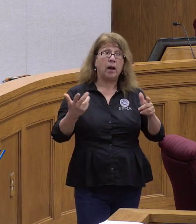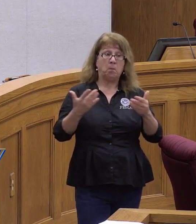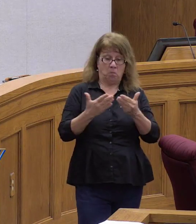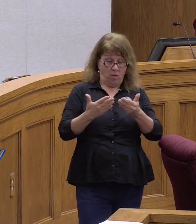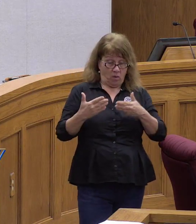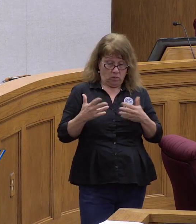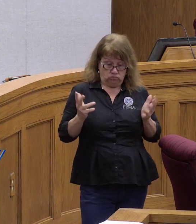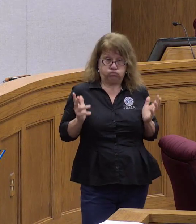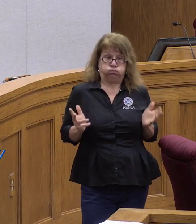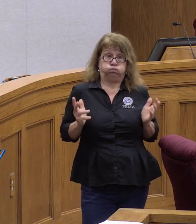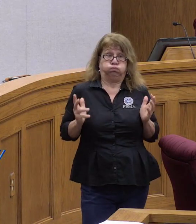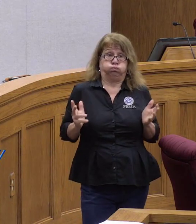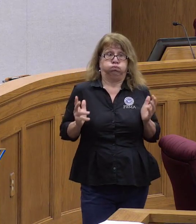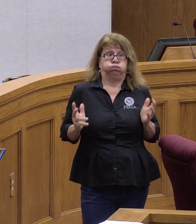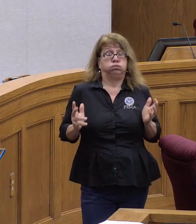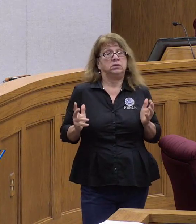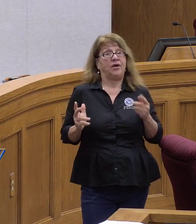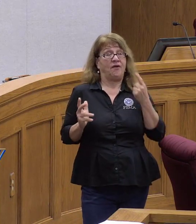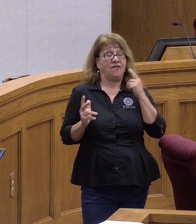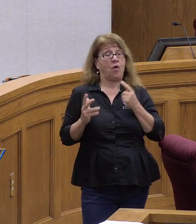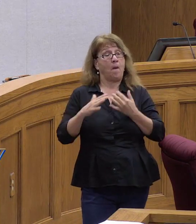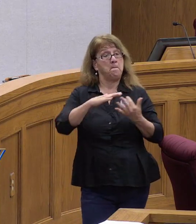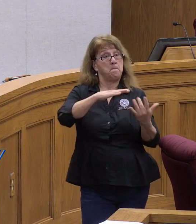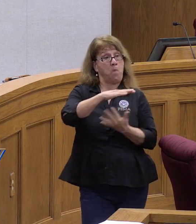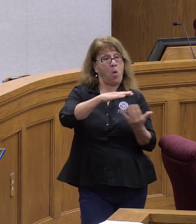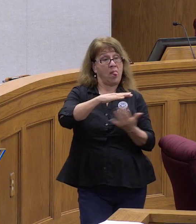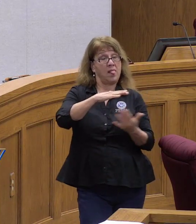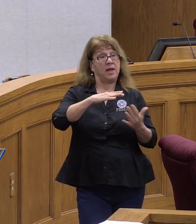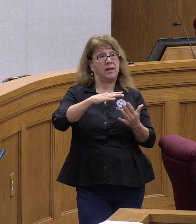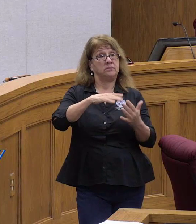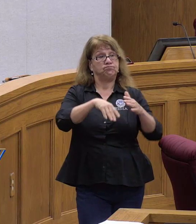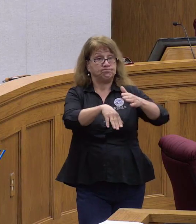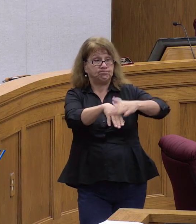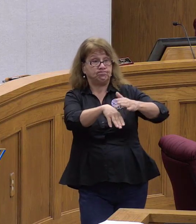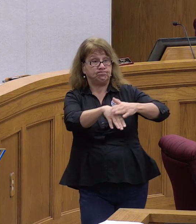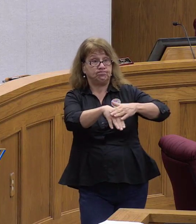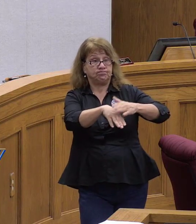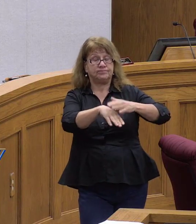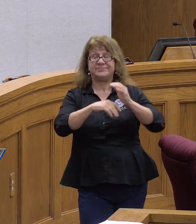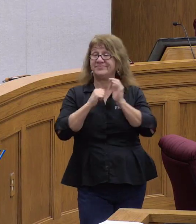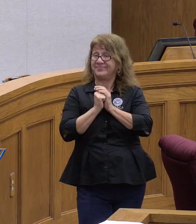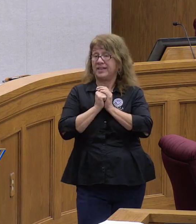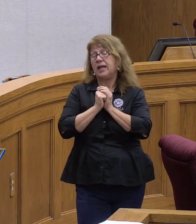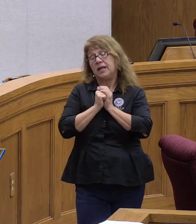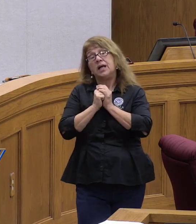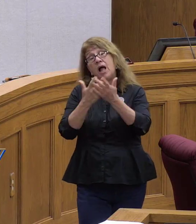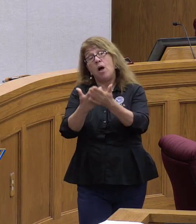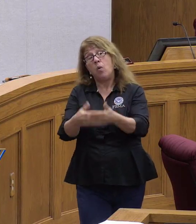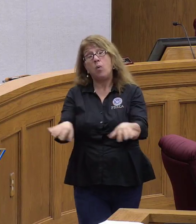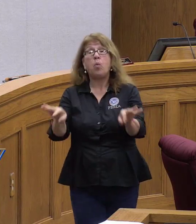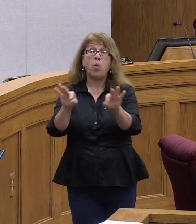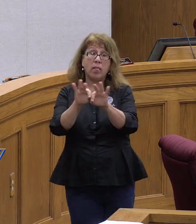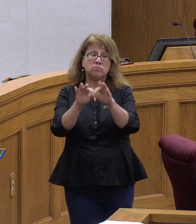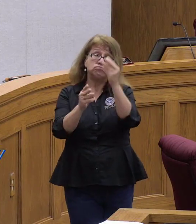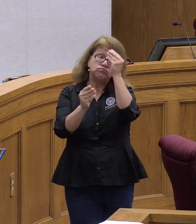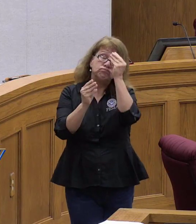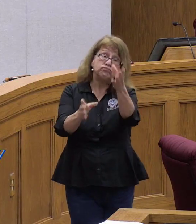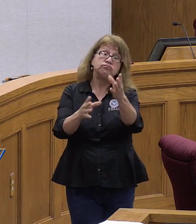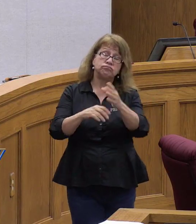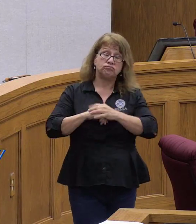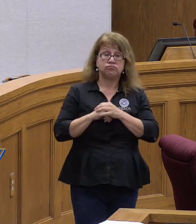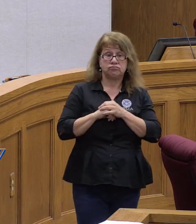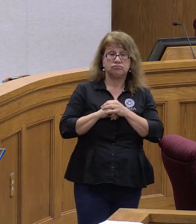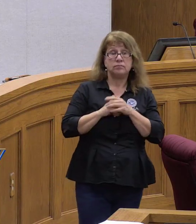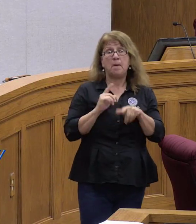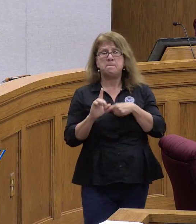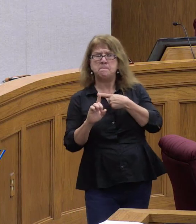were talking about lifting a boil advisory. So I just think it's worth mentioning that